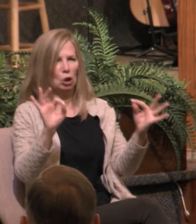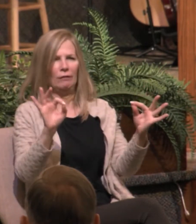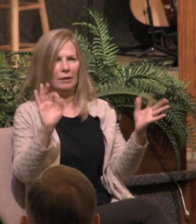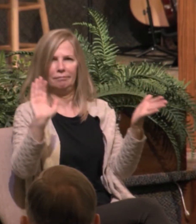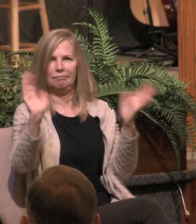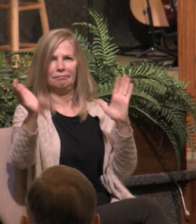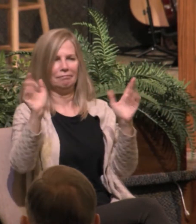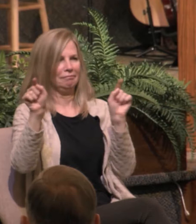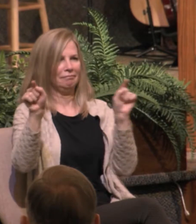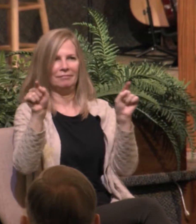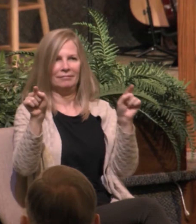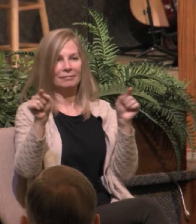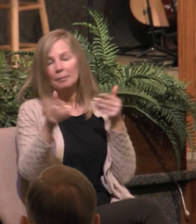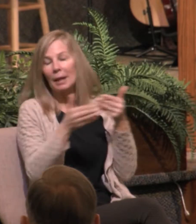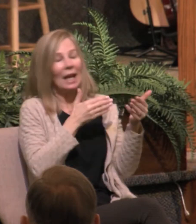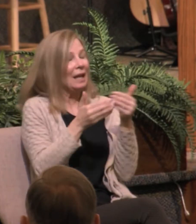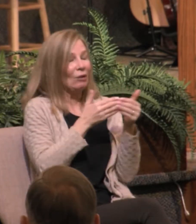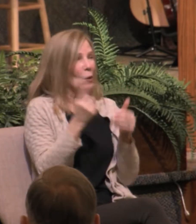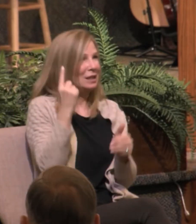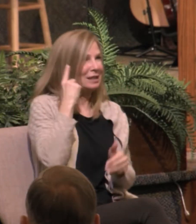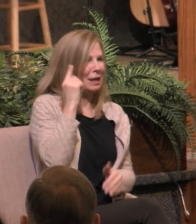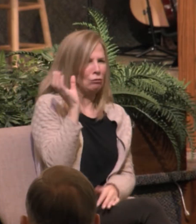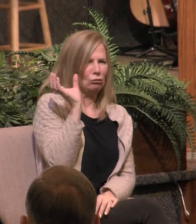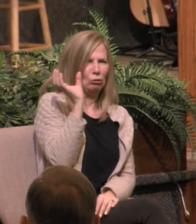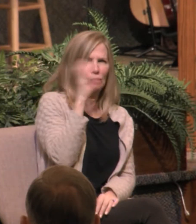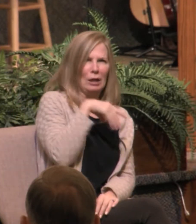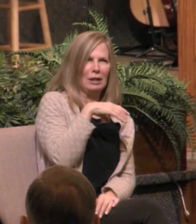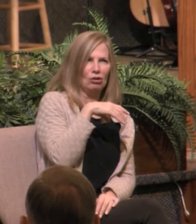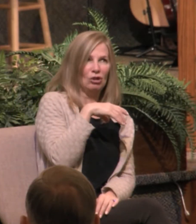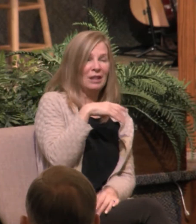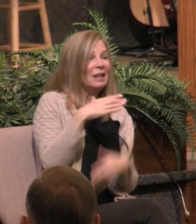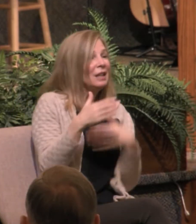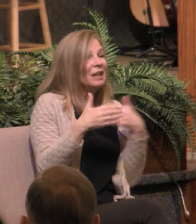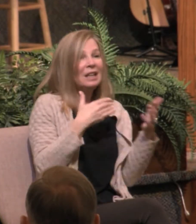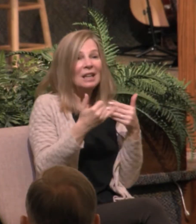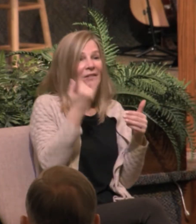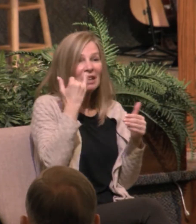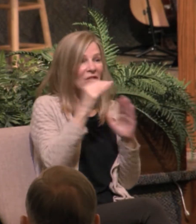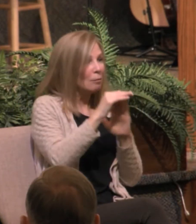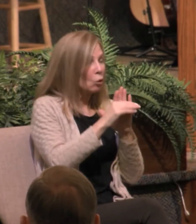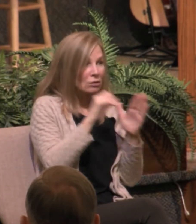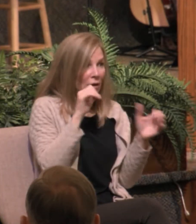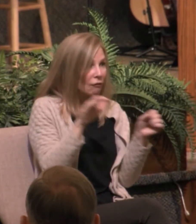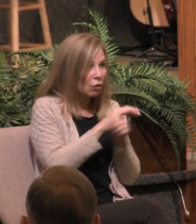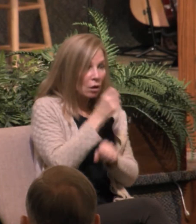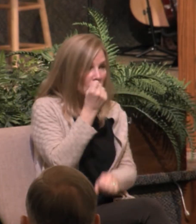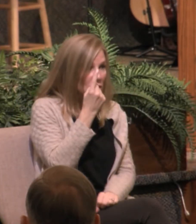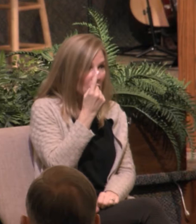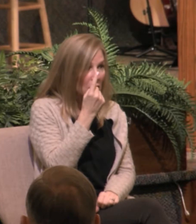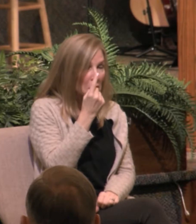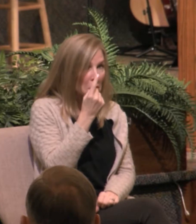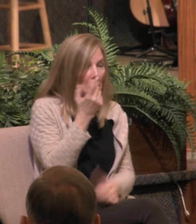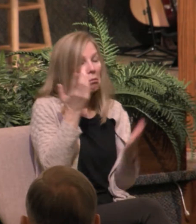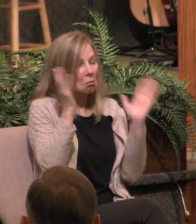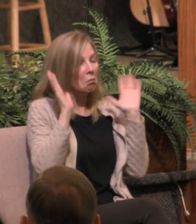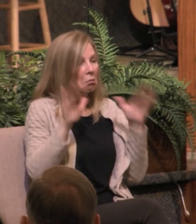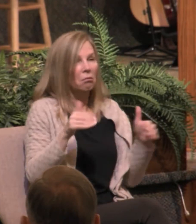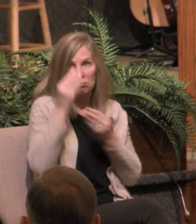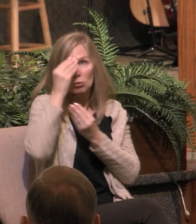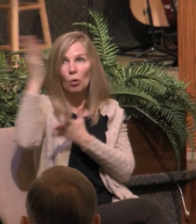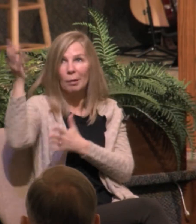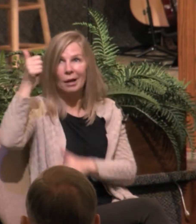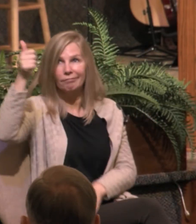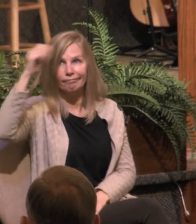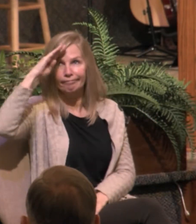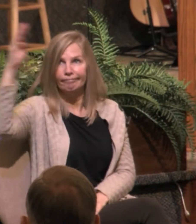But however strange it might have sounded, even if Moses didn't fully understand, you know what he did? He obeyed